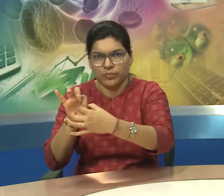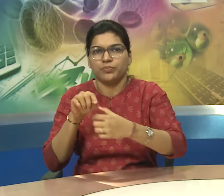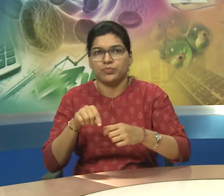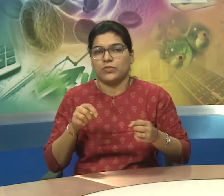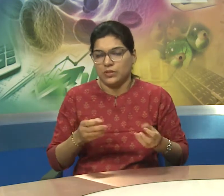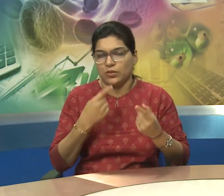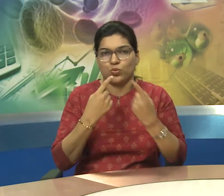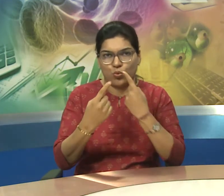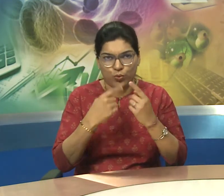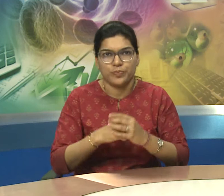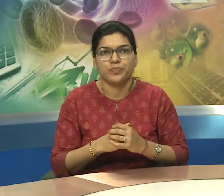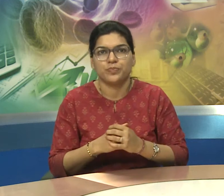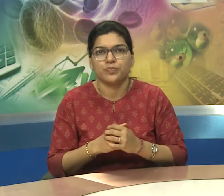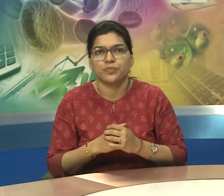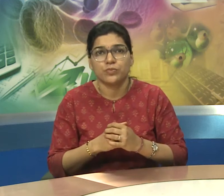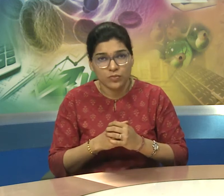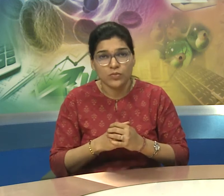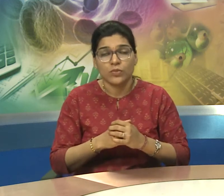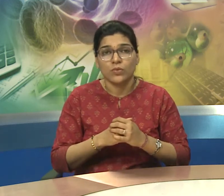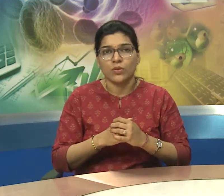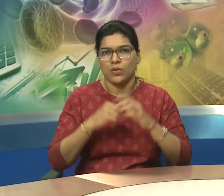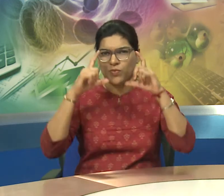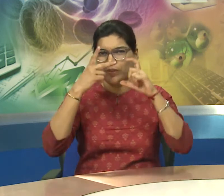Let's begin with the explanation of the chapter.